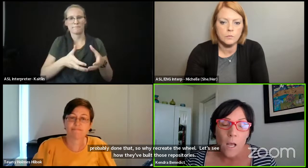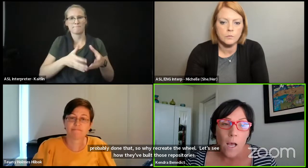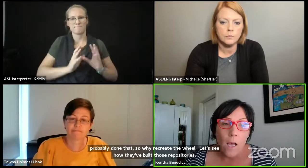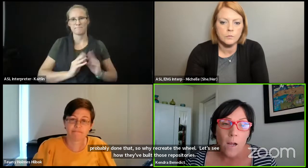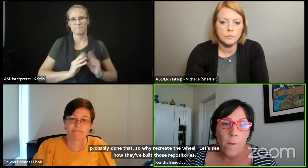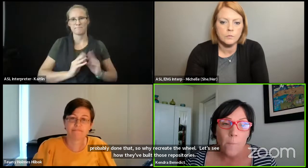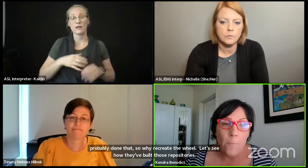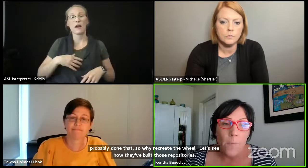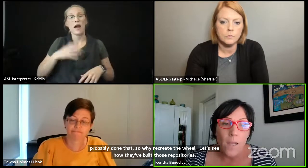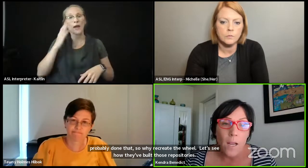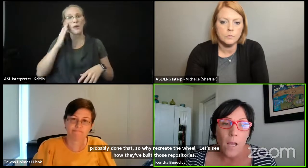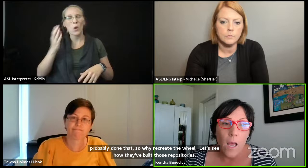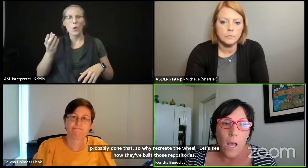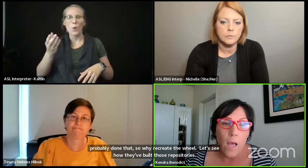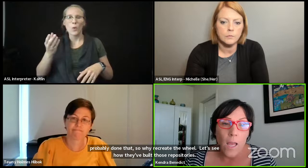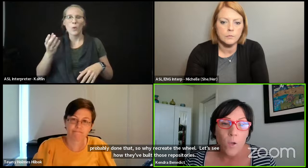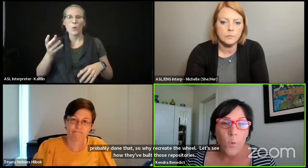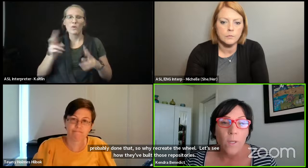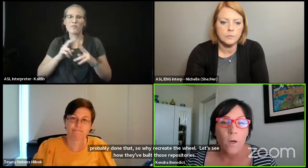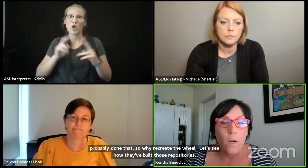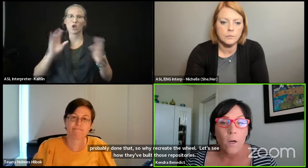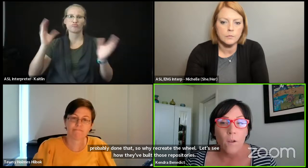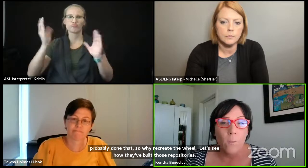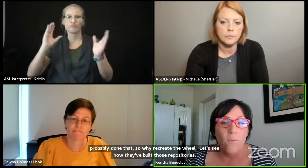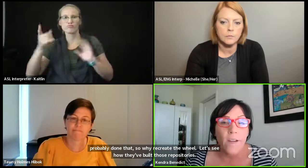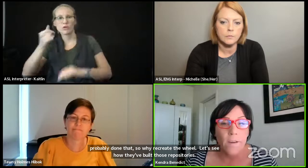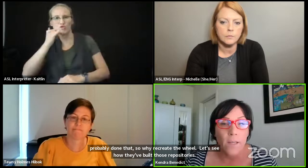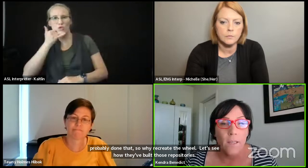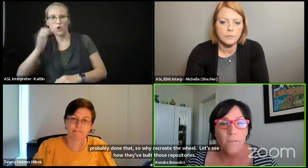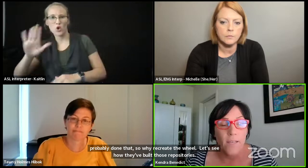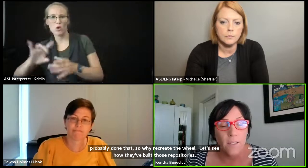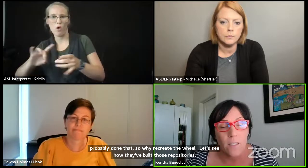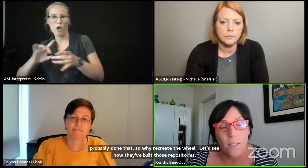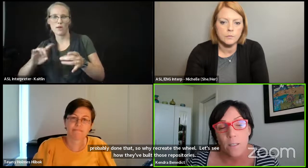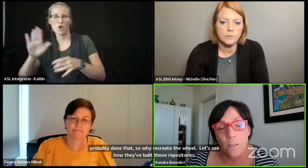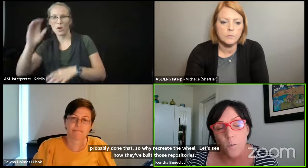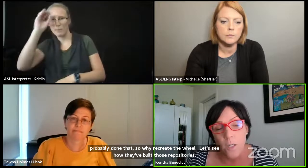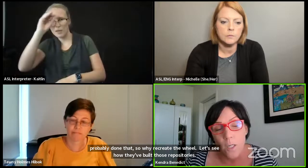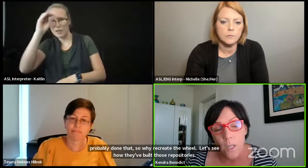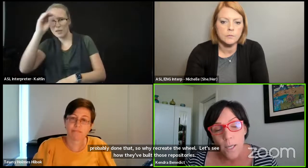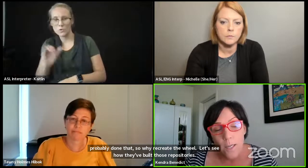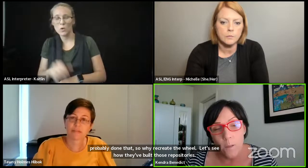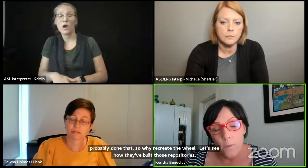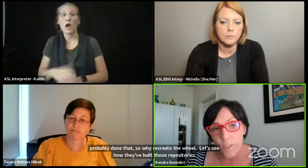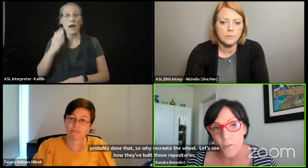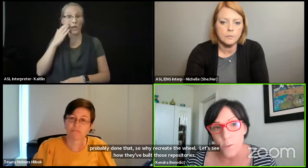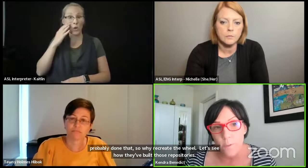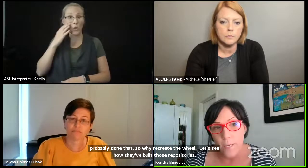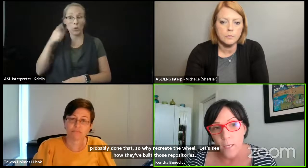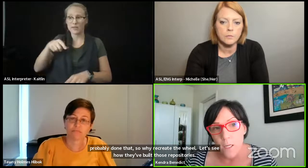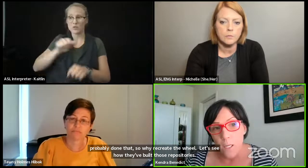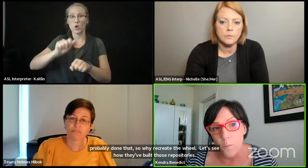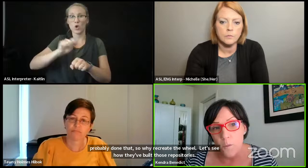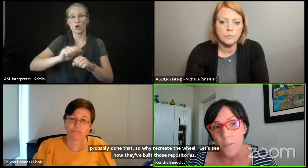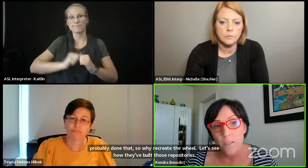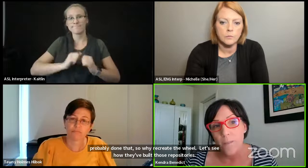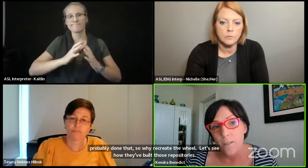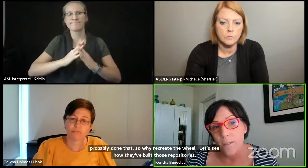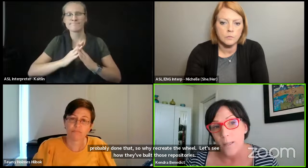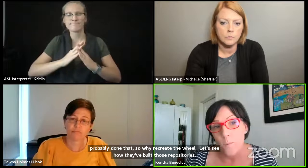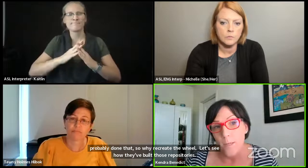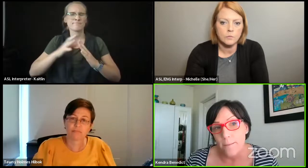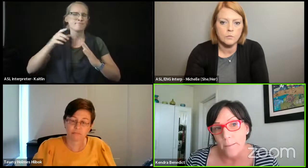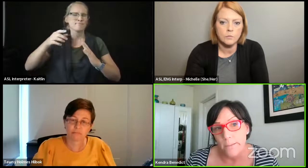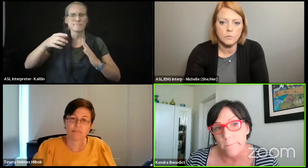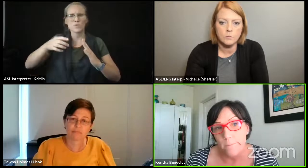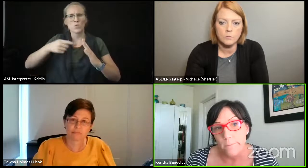said, but I know we are all very invested in this work and we want to do it right and we want to spend